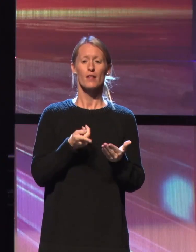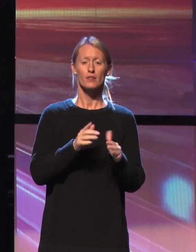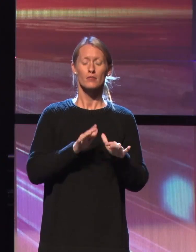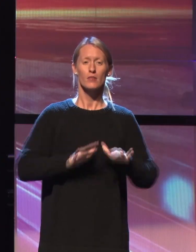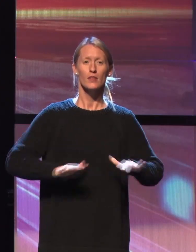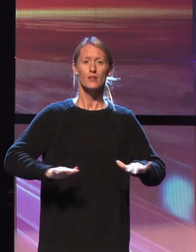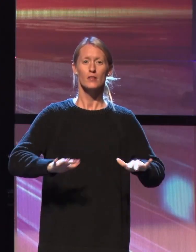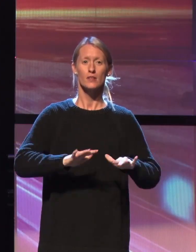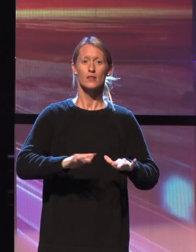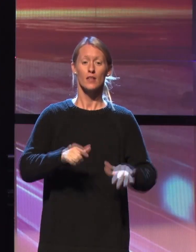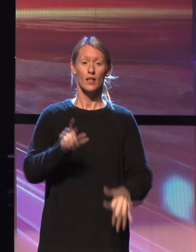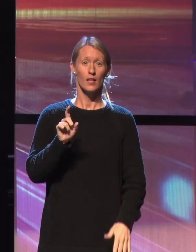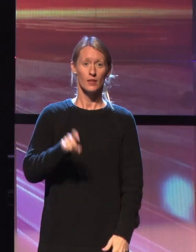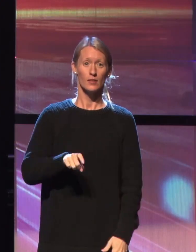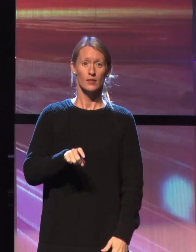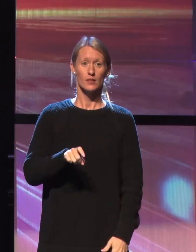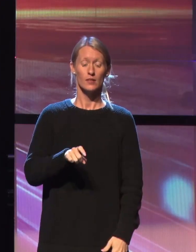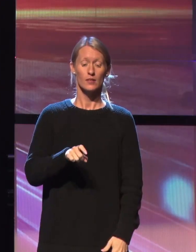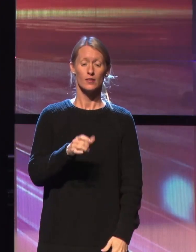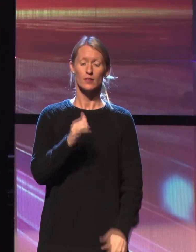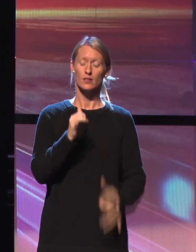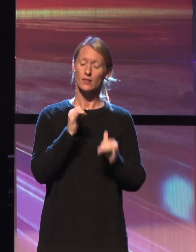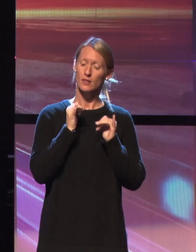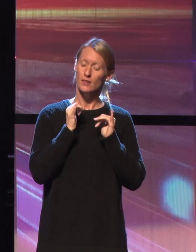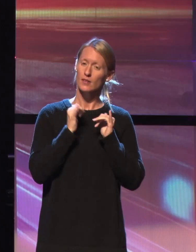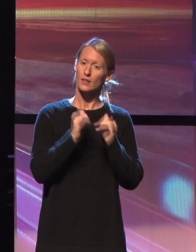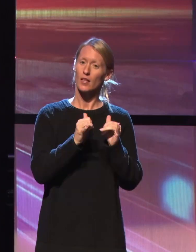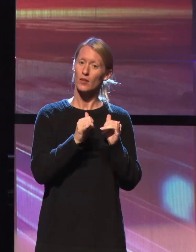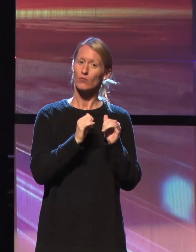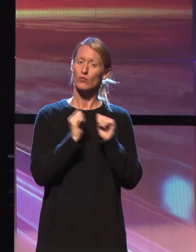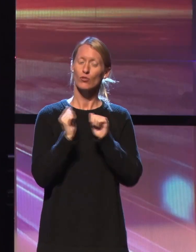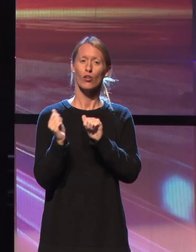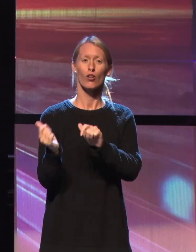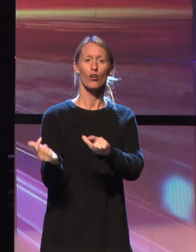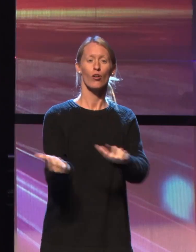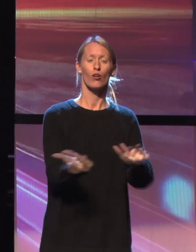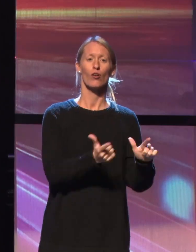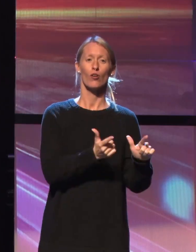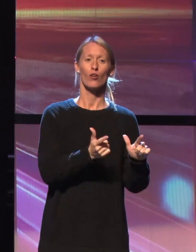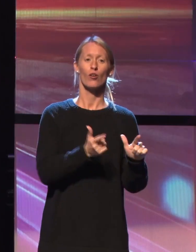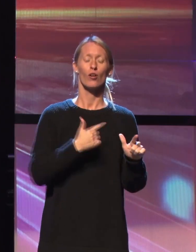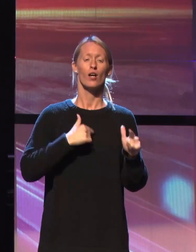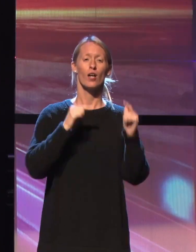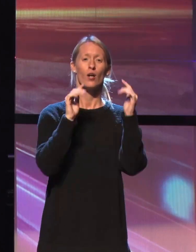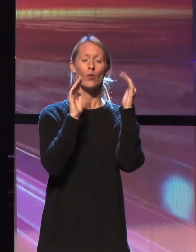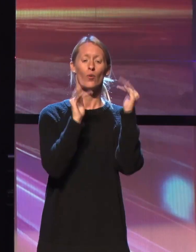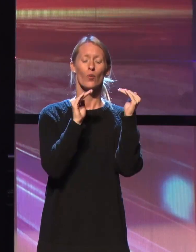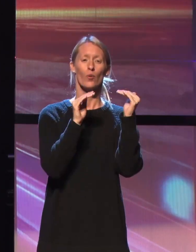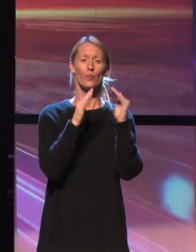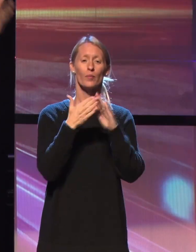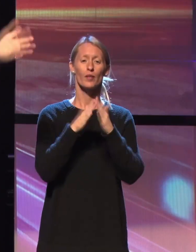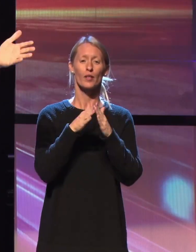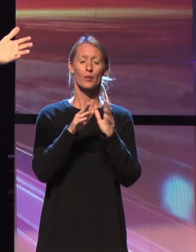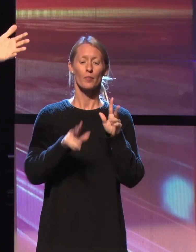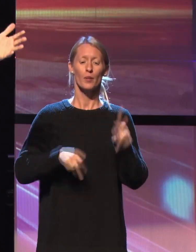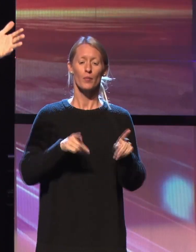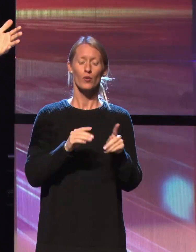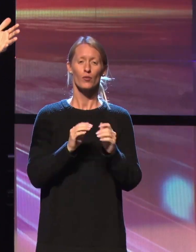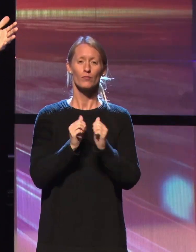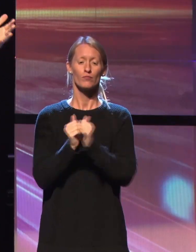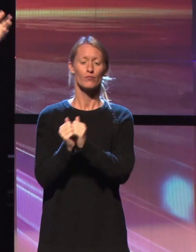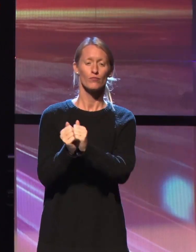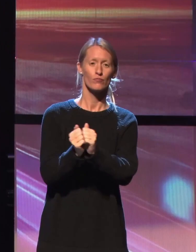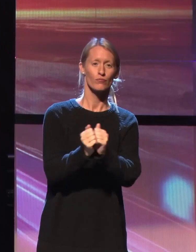healing. And it is for you. And I hope that we will be a community of people who say, here it